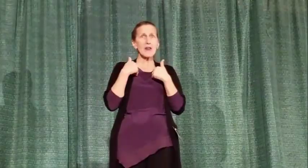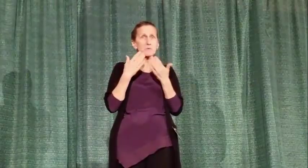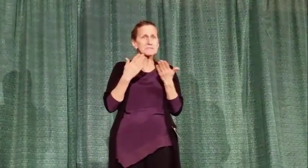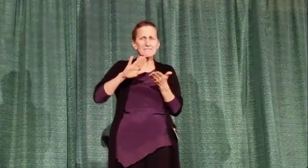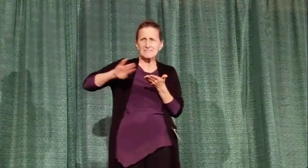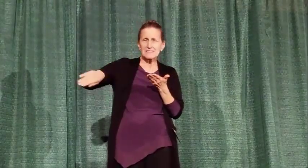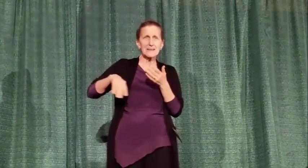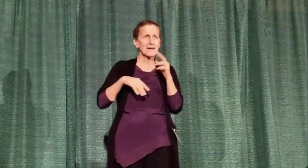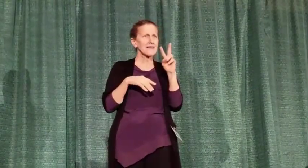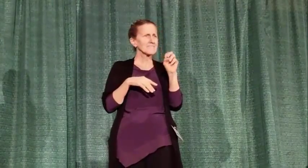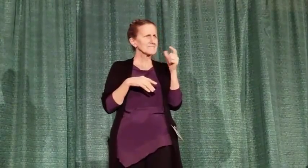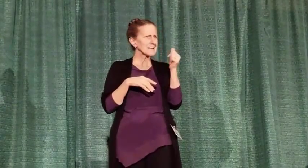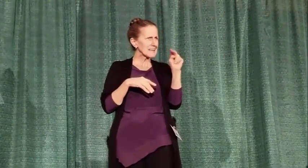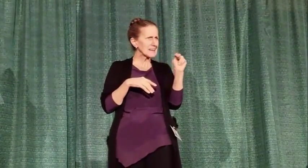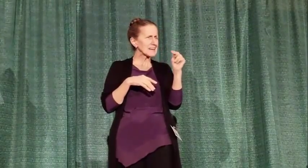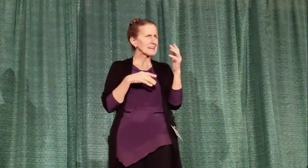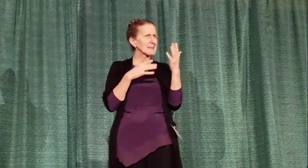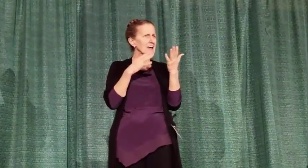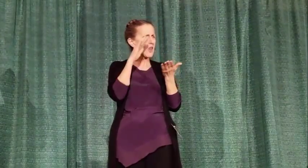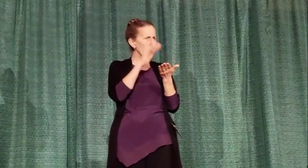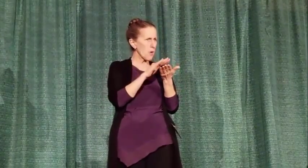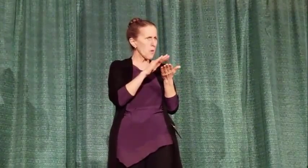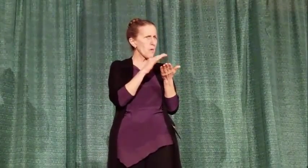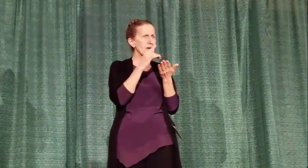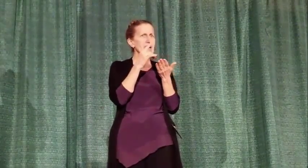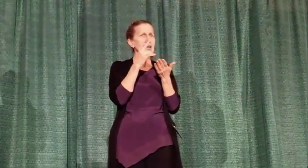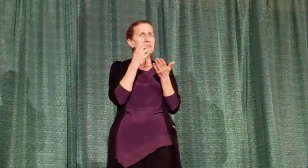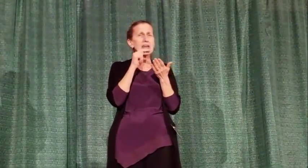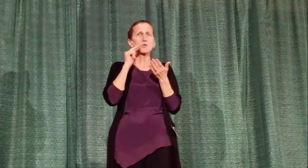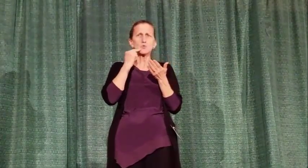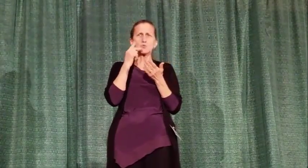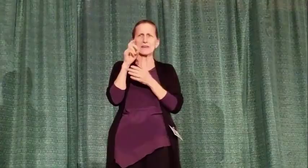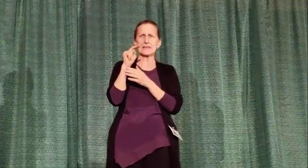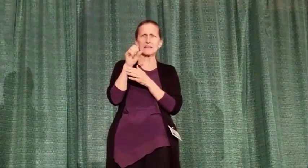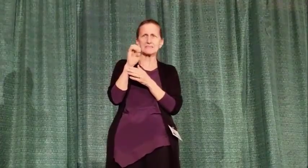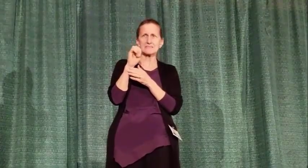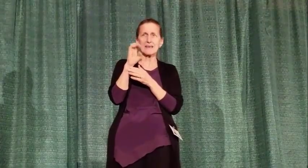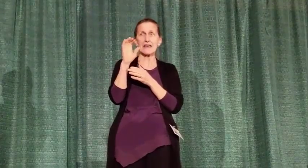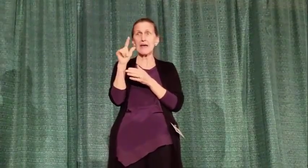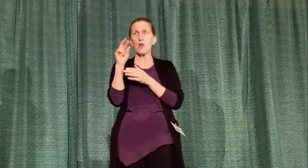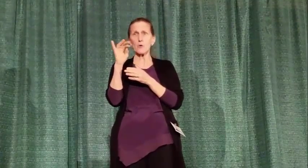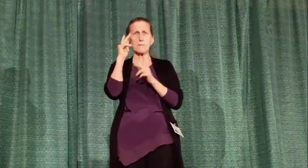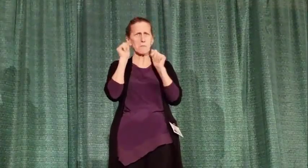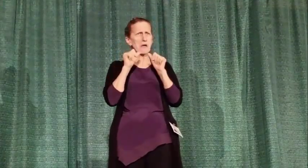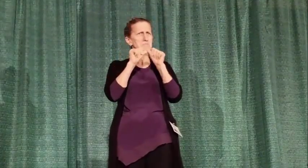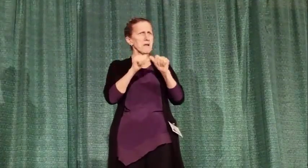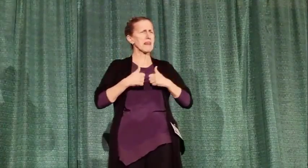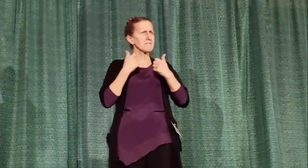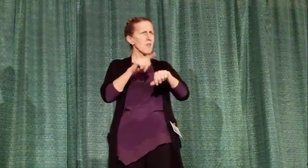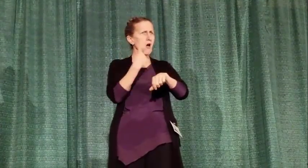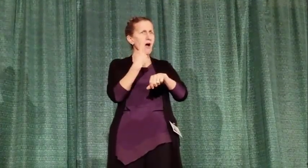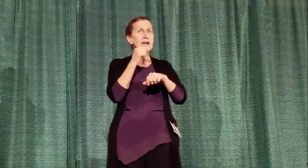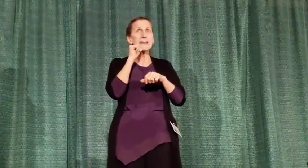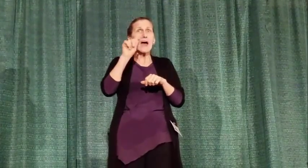to vegan levels or to very, very low level, and then they're based on nutrient-dense calories, and then people can really live a long time. And they're not just